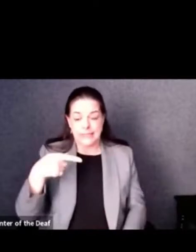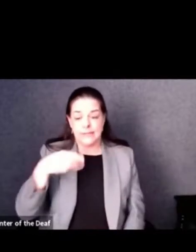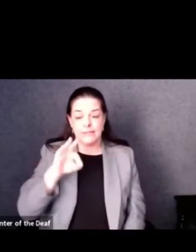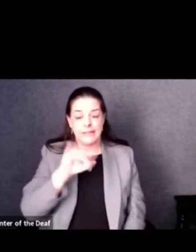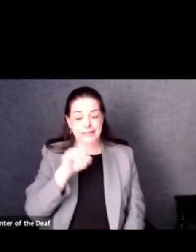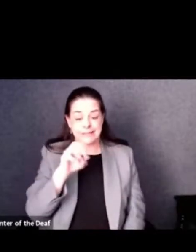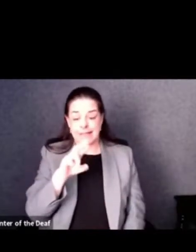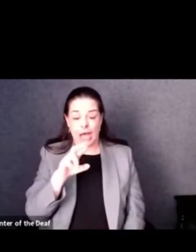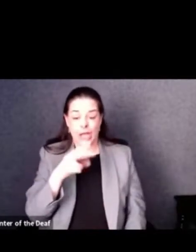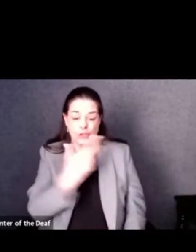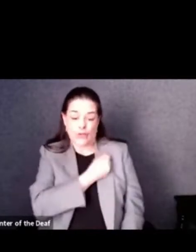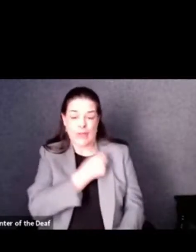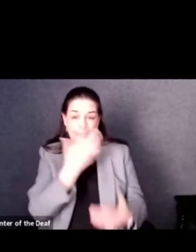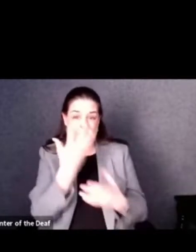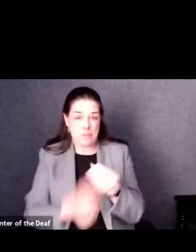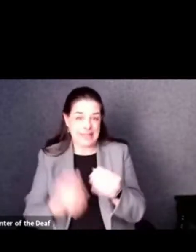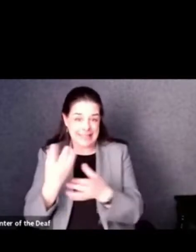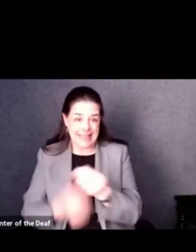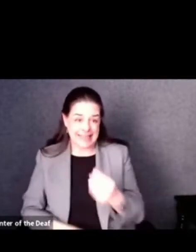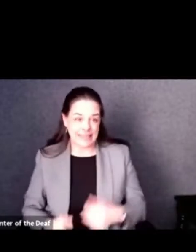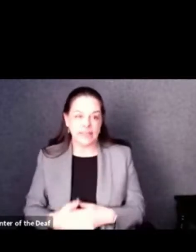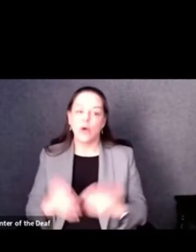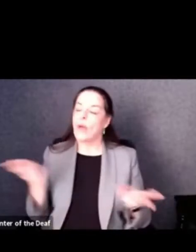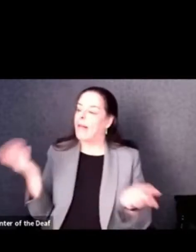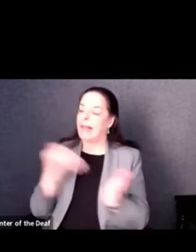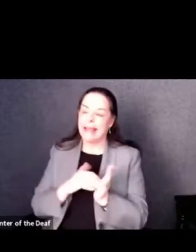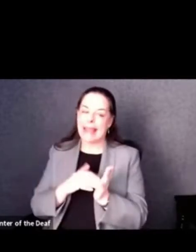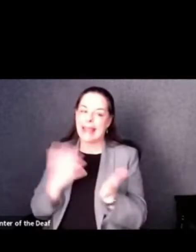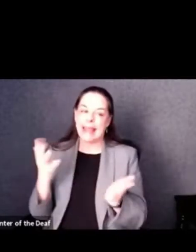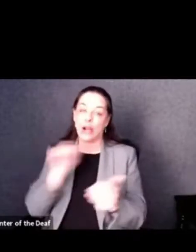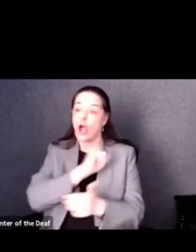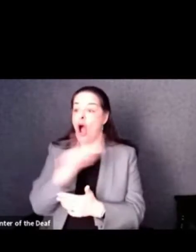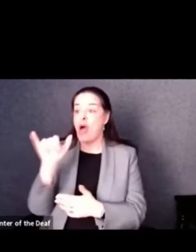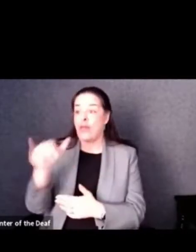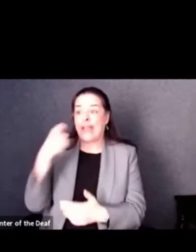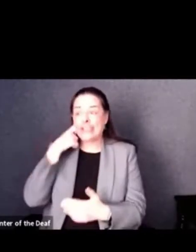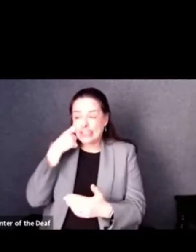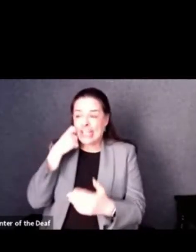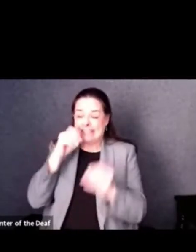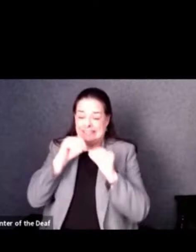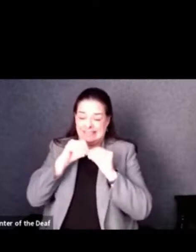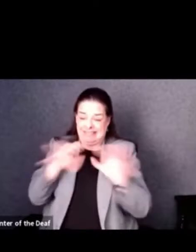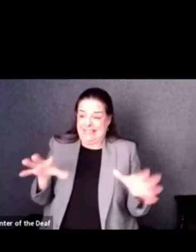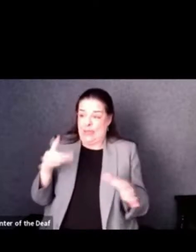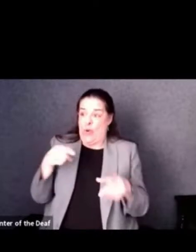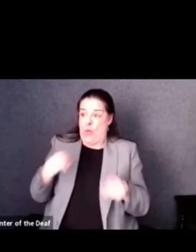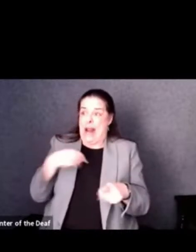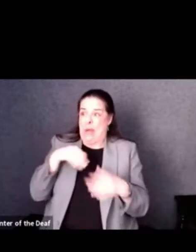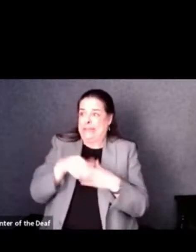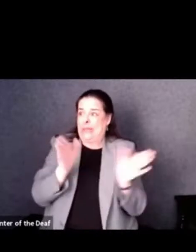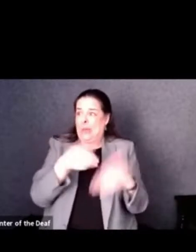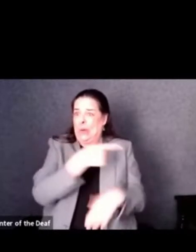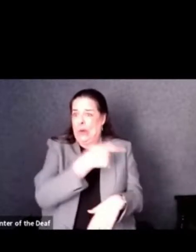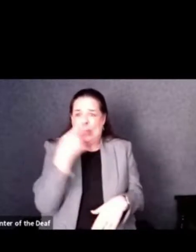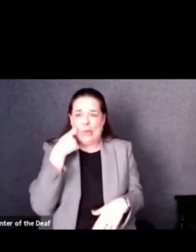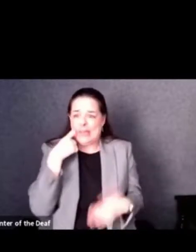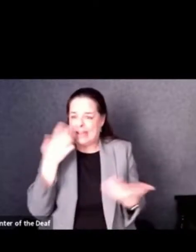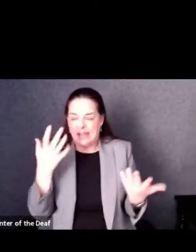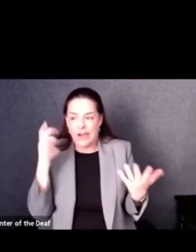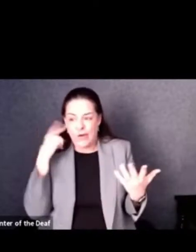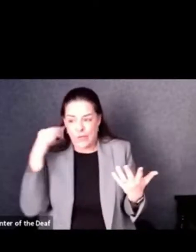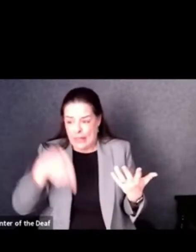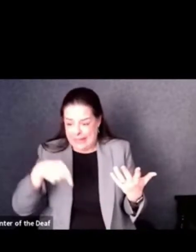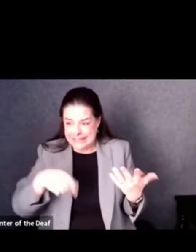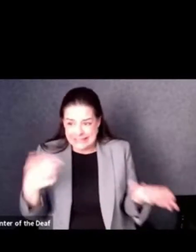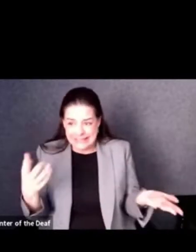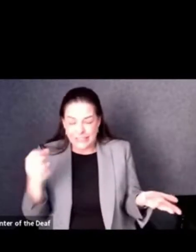went missing? We'll have to, again, all of this just came out literally while I was in the room, I think, and we were doing this media briefing.